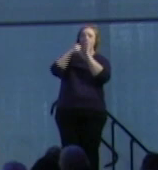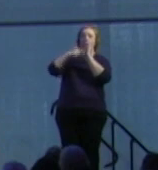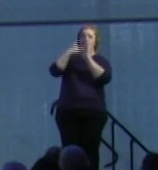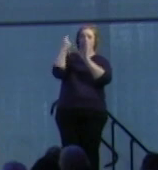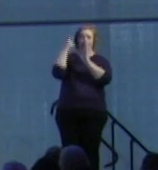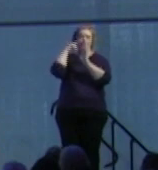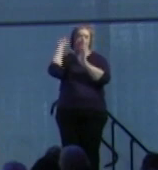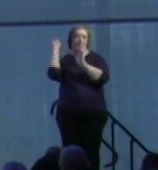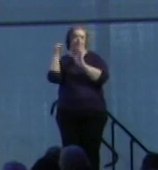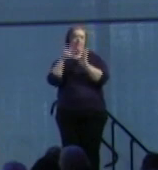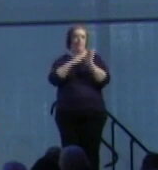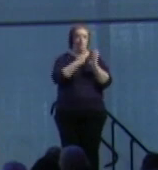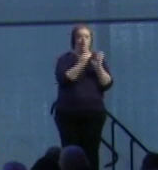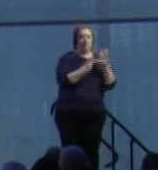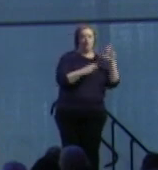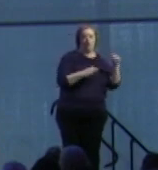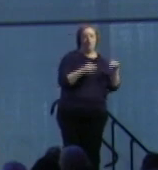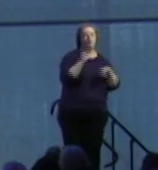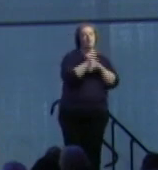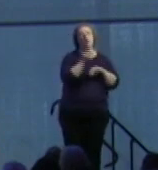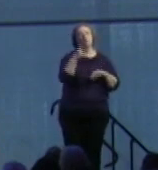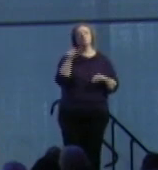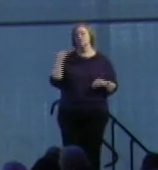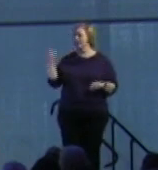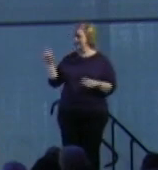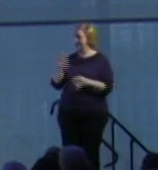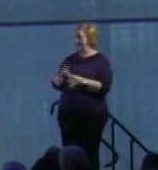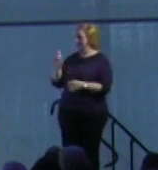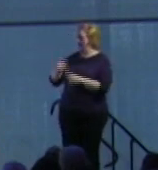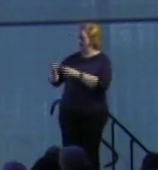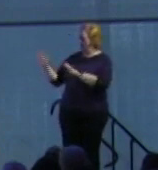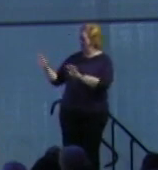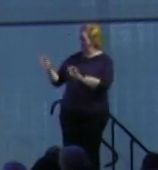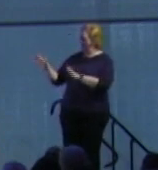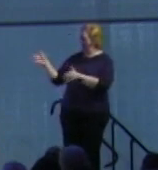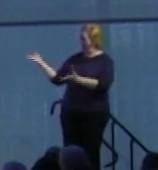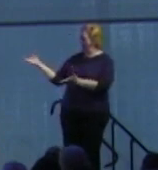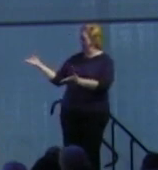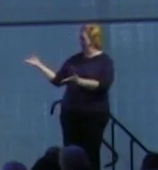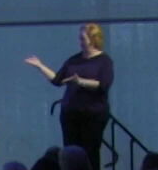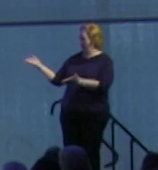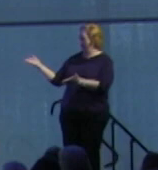yes, twice for no. Tonight we'll just be asking the spirit to play the theremin.